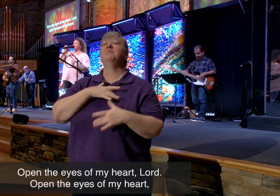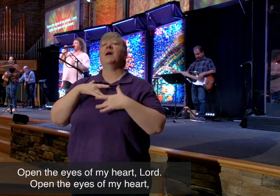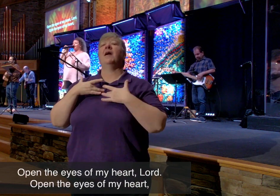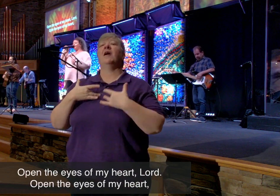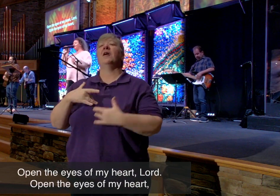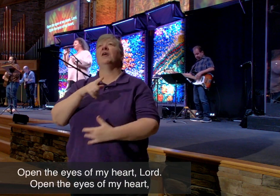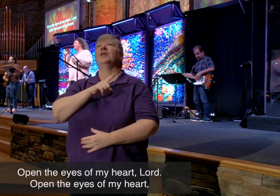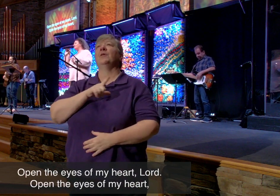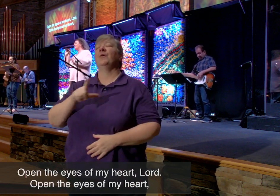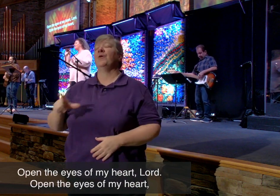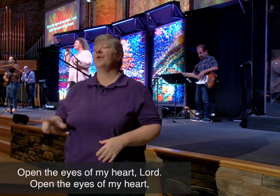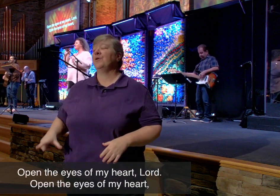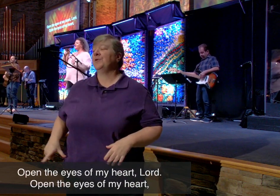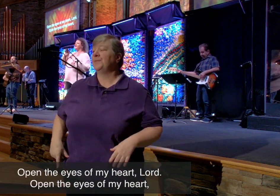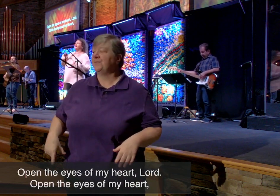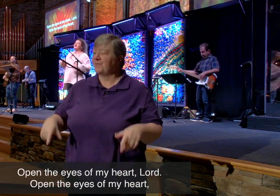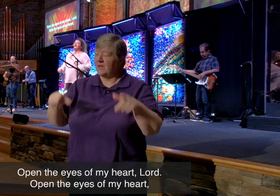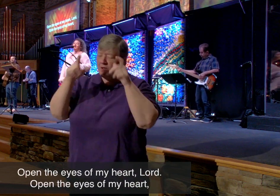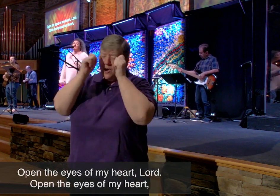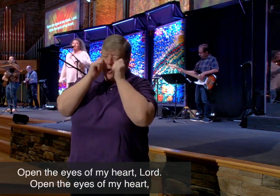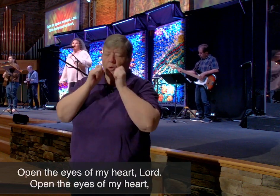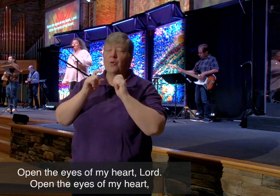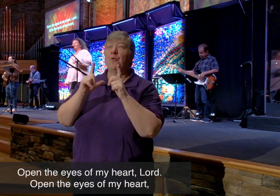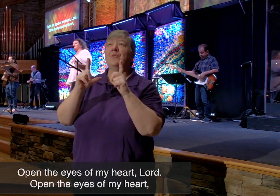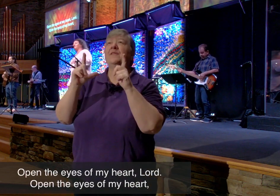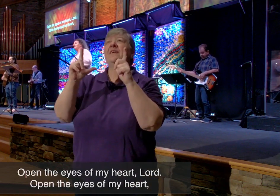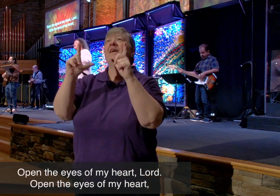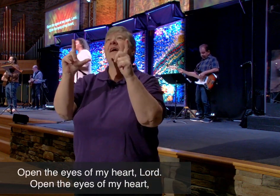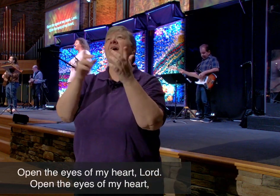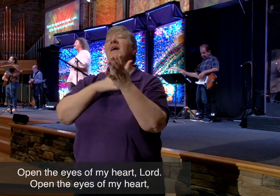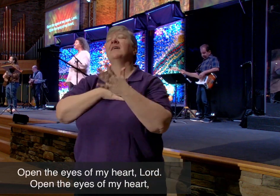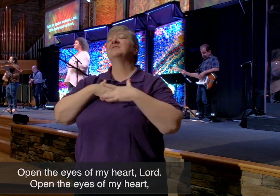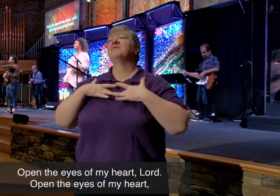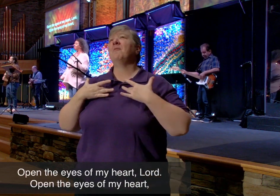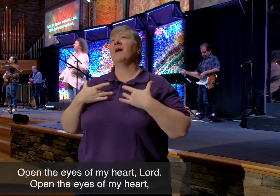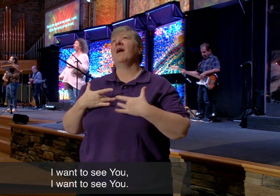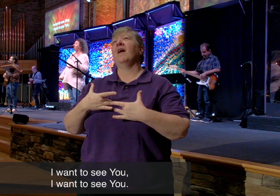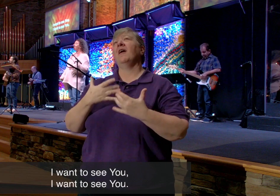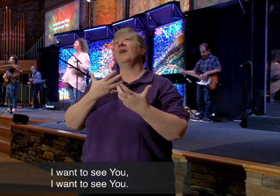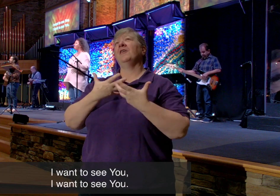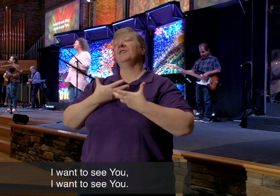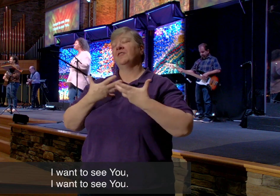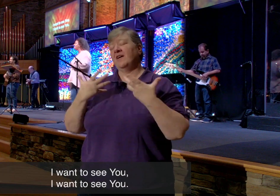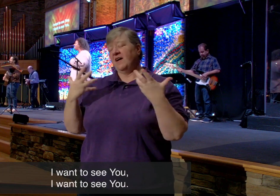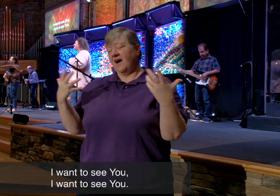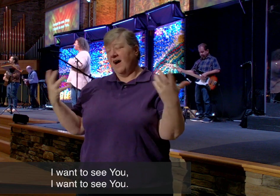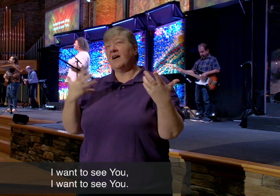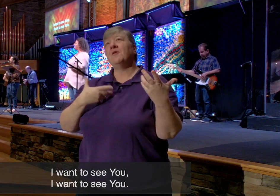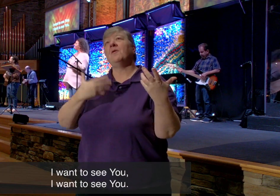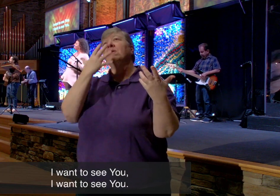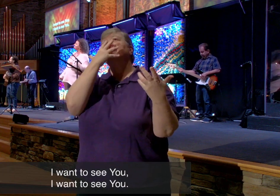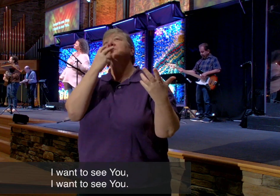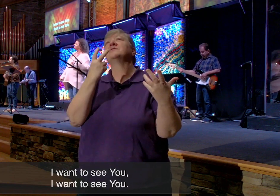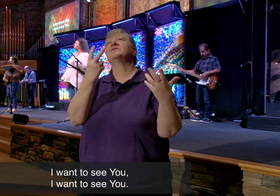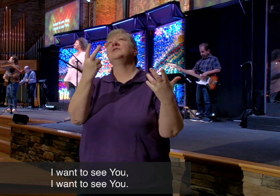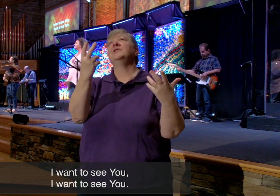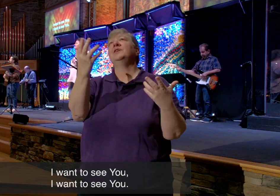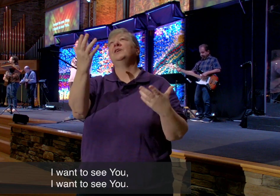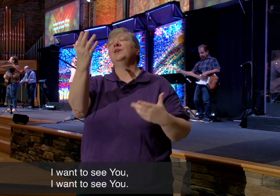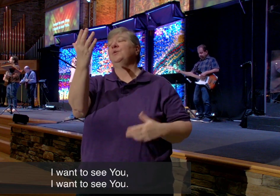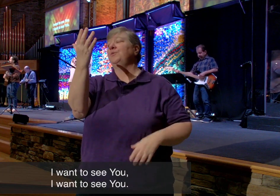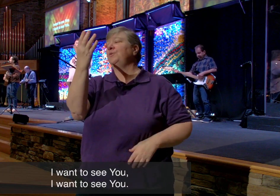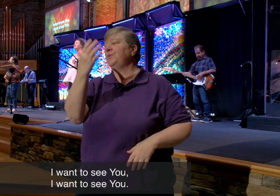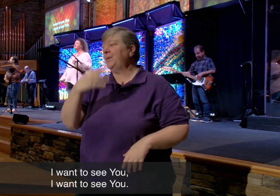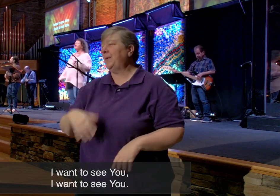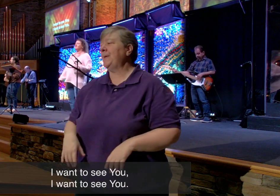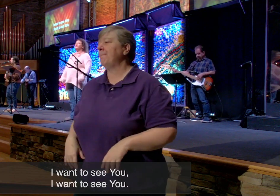Open the eyes of my heart, Lord. Open the eyes of my heart. I